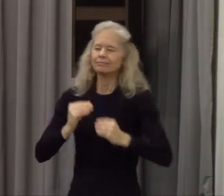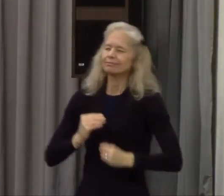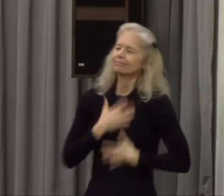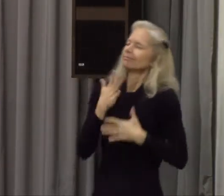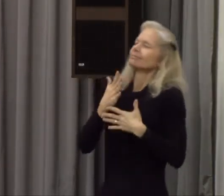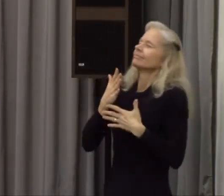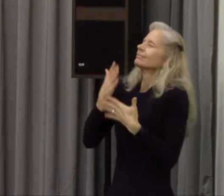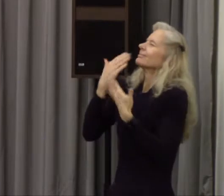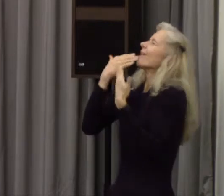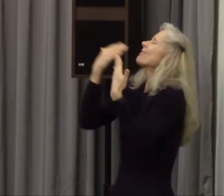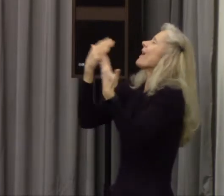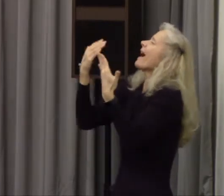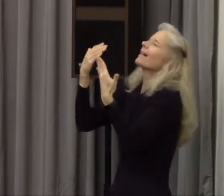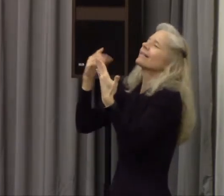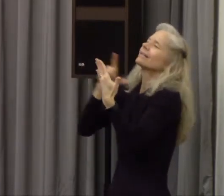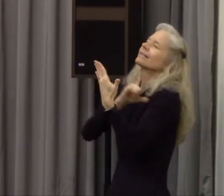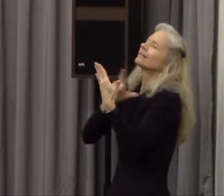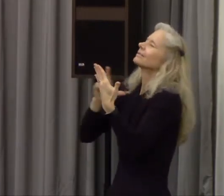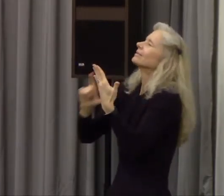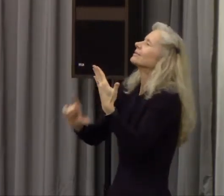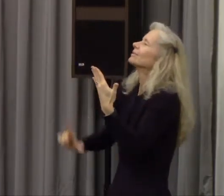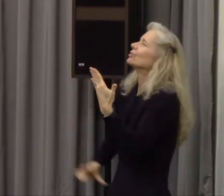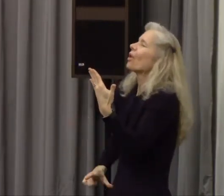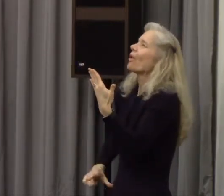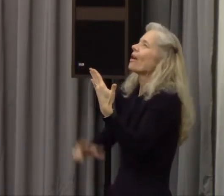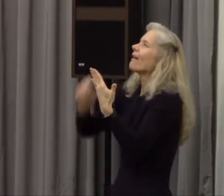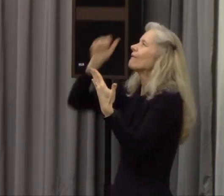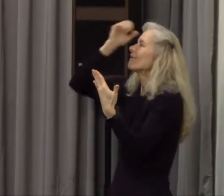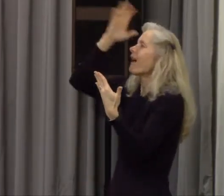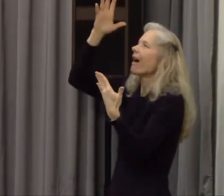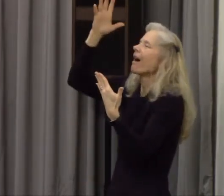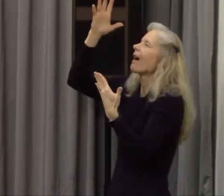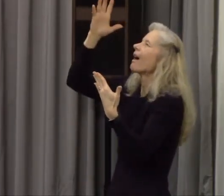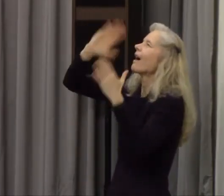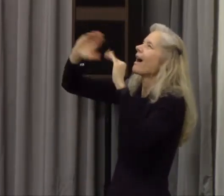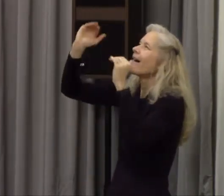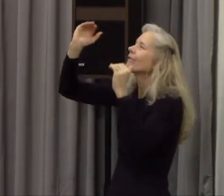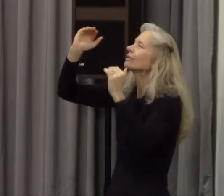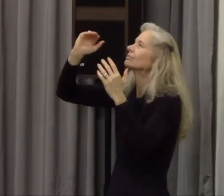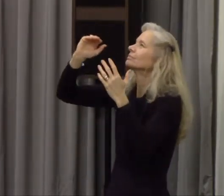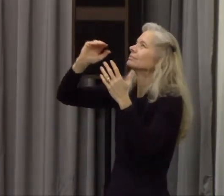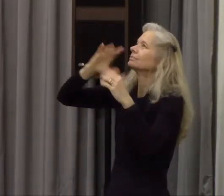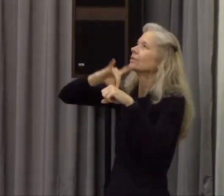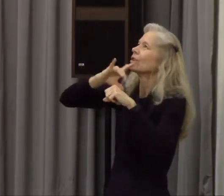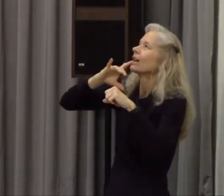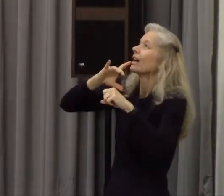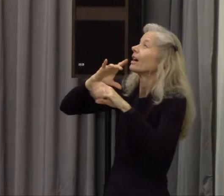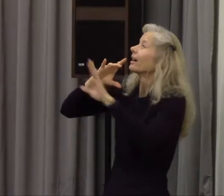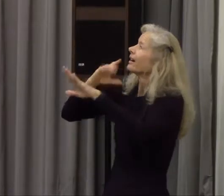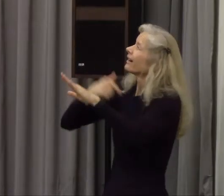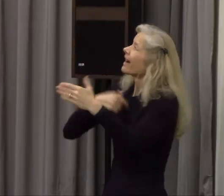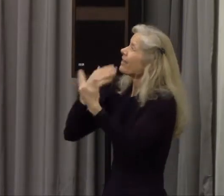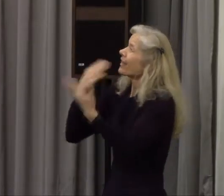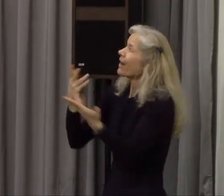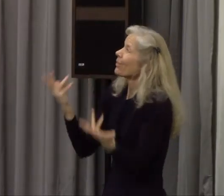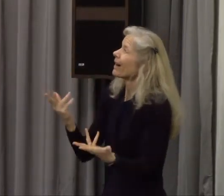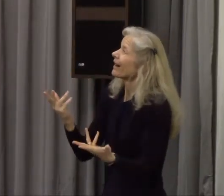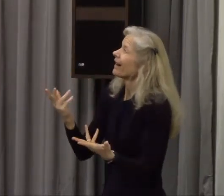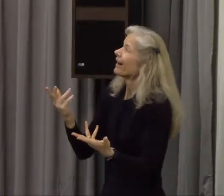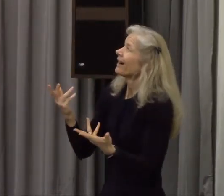is, "that thou hast hid these things from the what? Wise and prudent, and hast revealed them unto